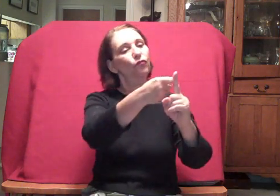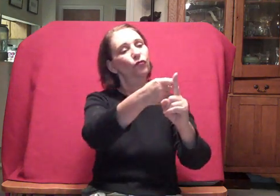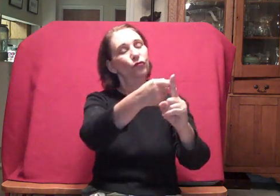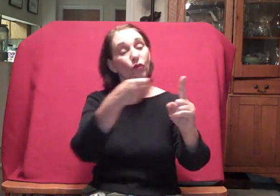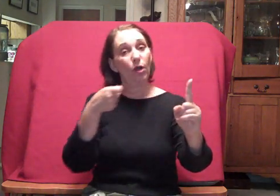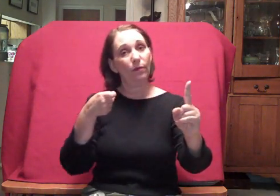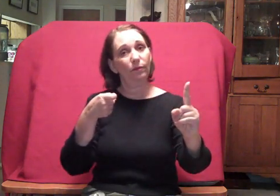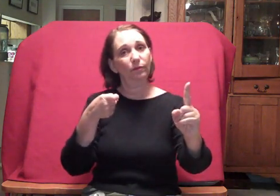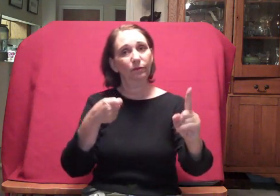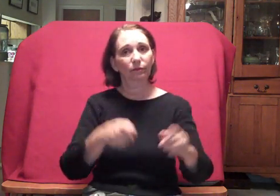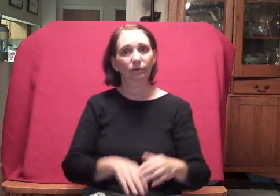From.